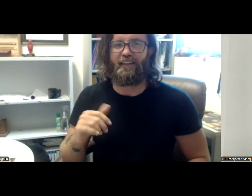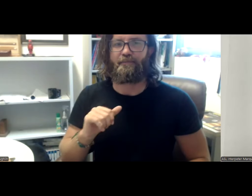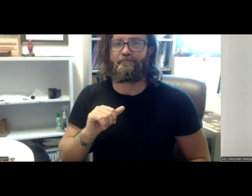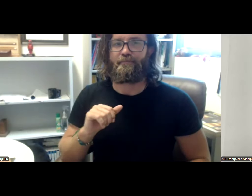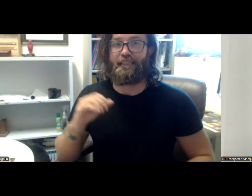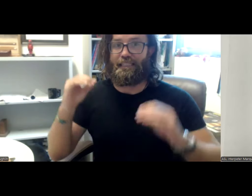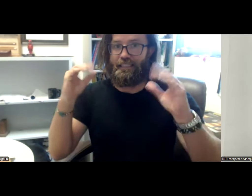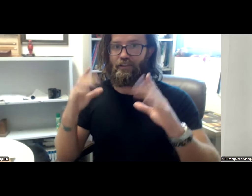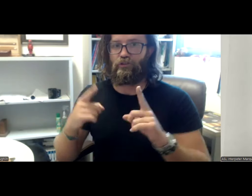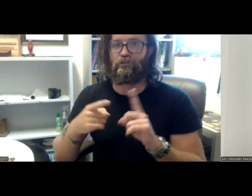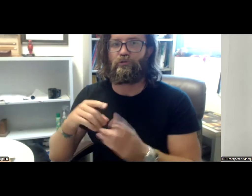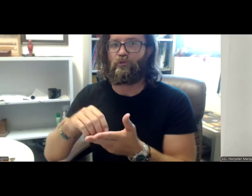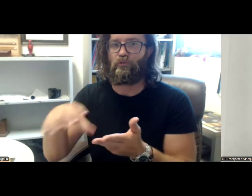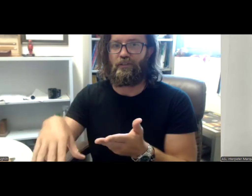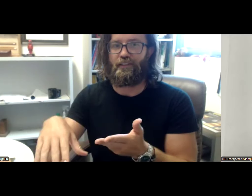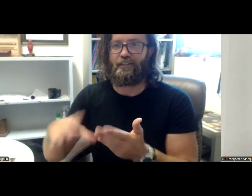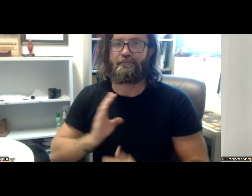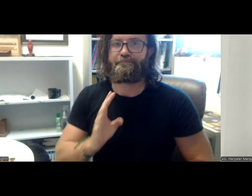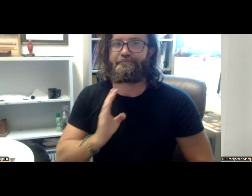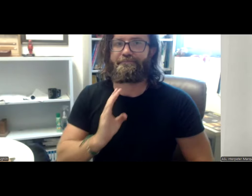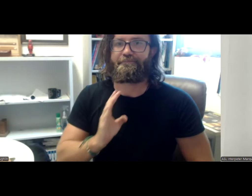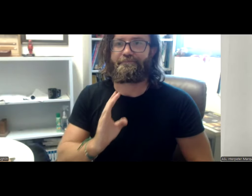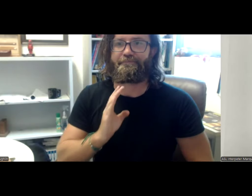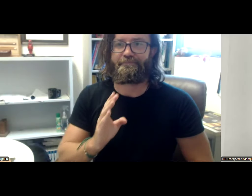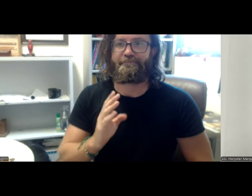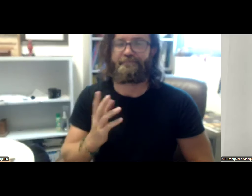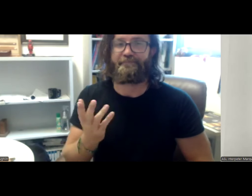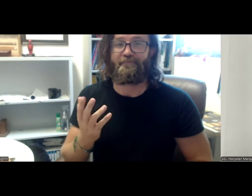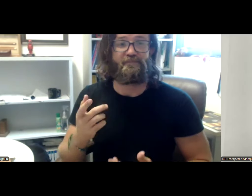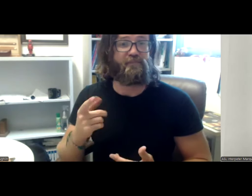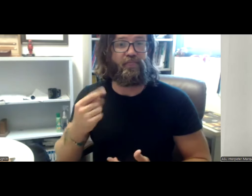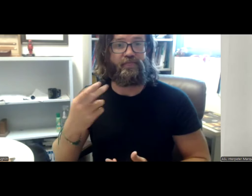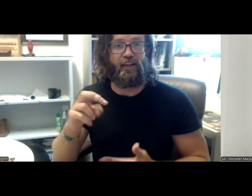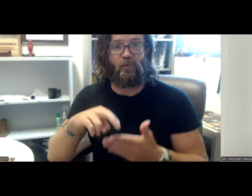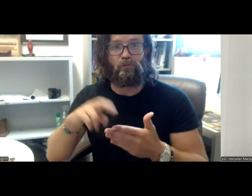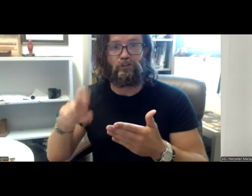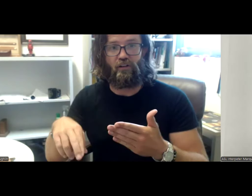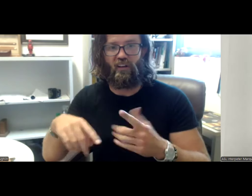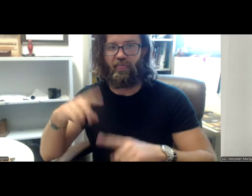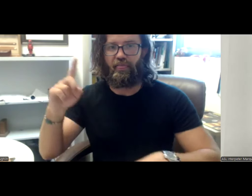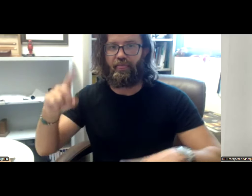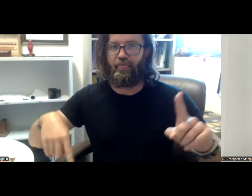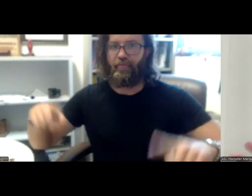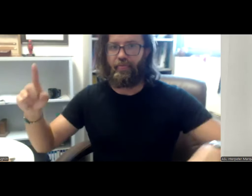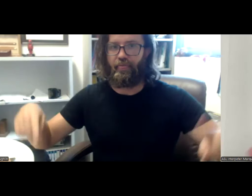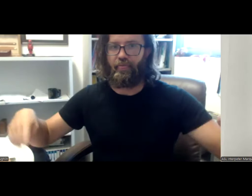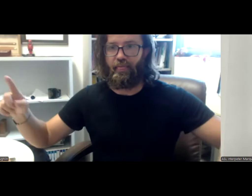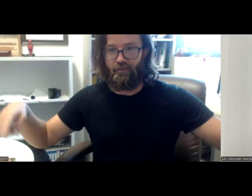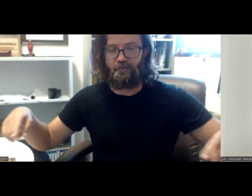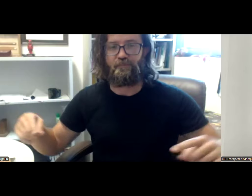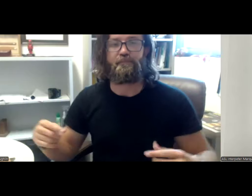classes, and also ASL teachers usually just have a teacher to student